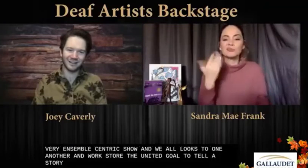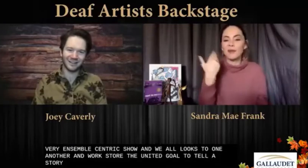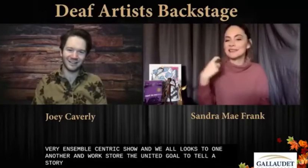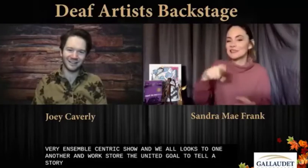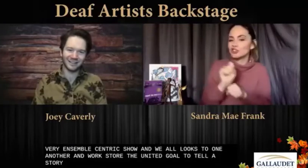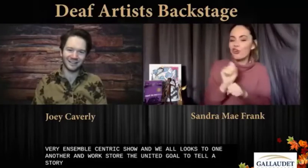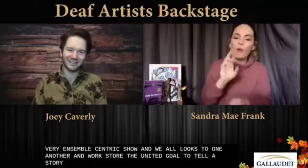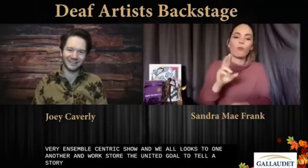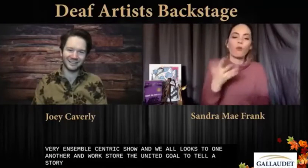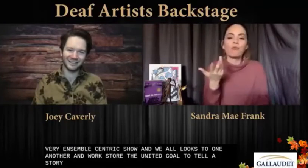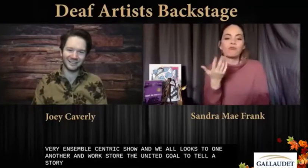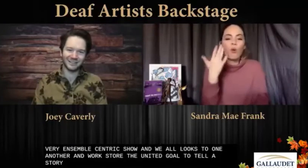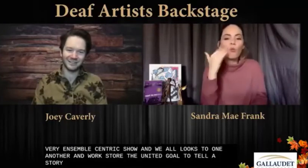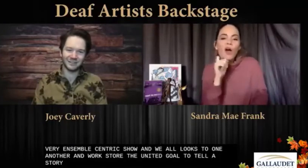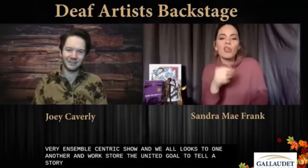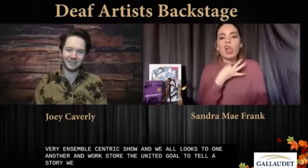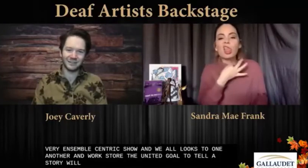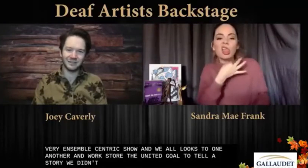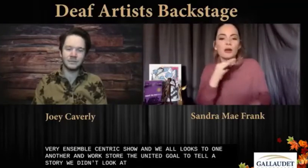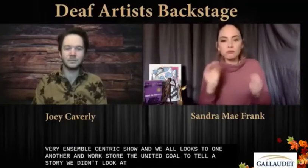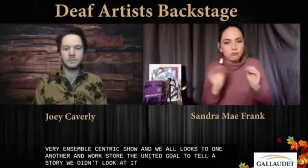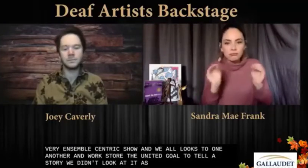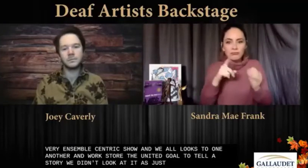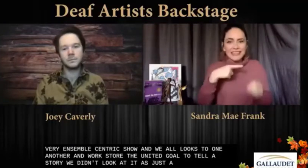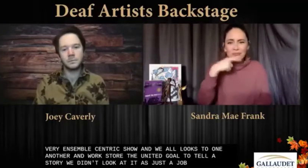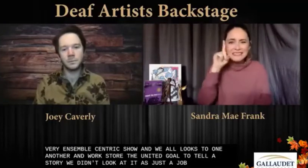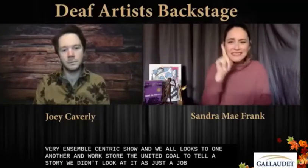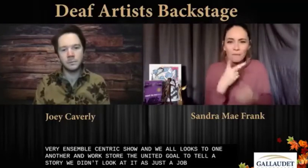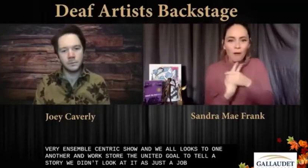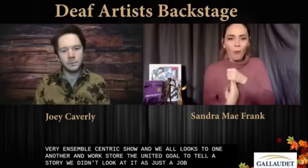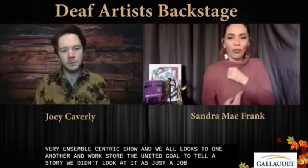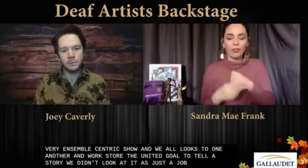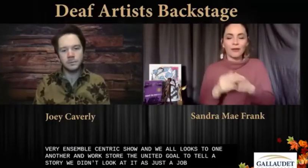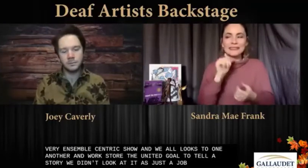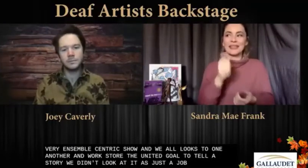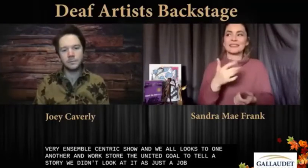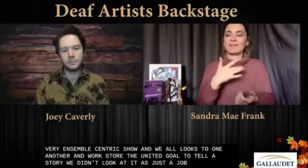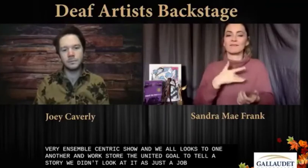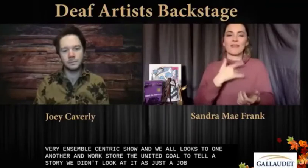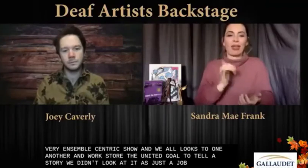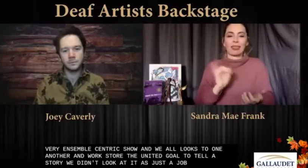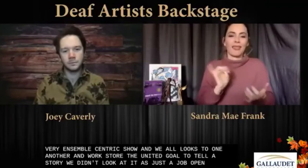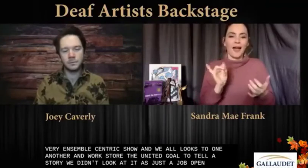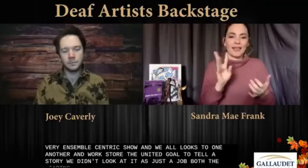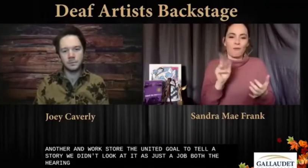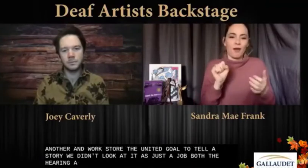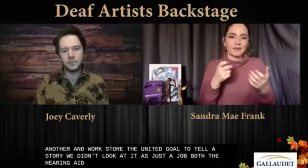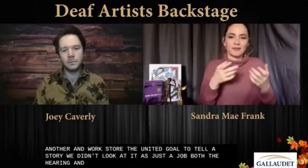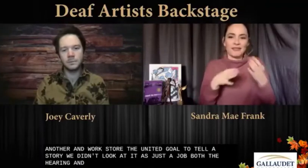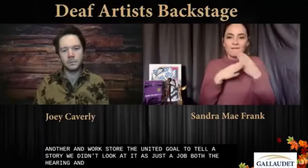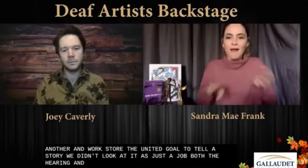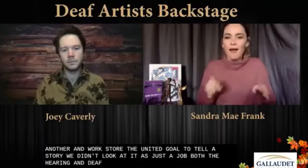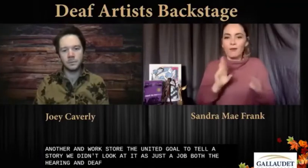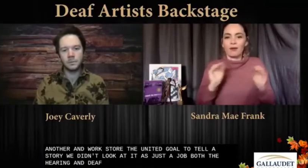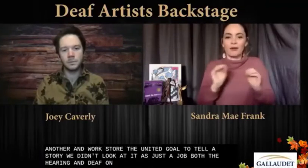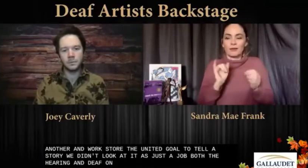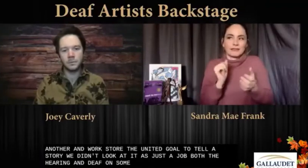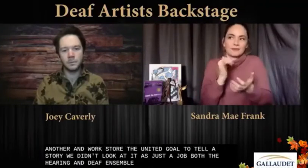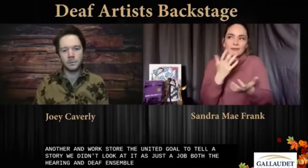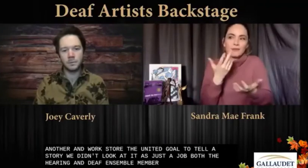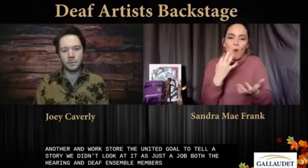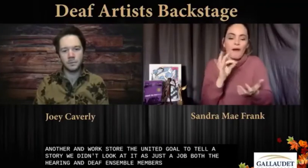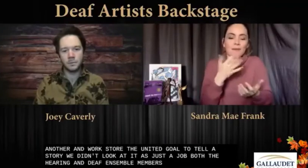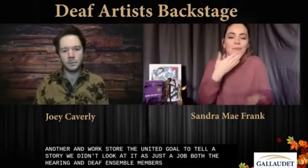we didn't look at it as just a job both the hearing and Deaf ensemble